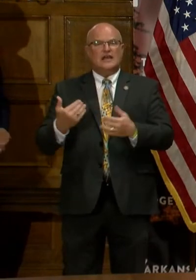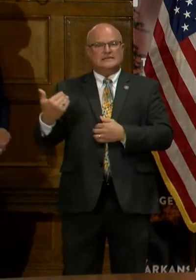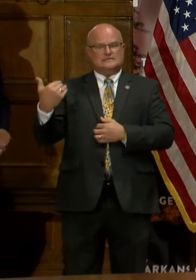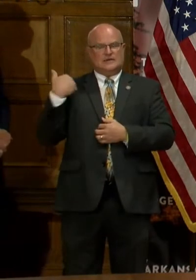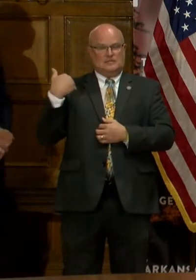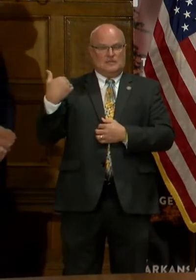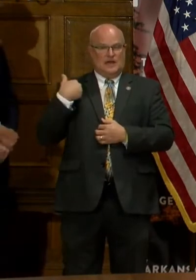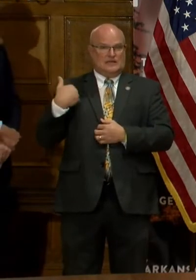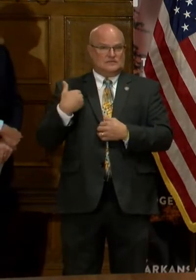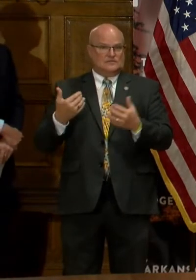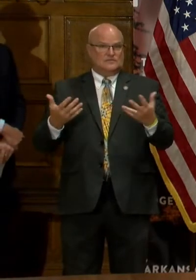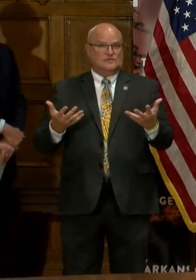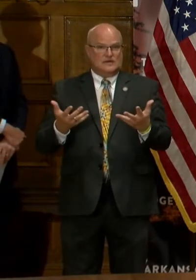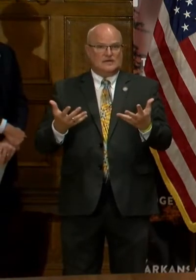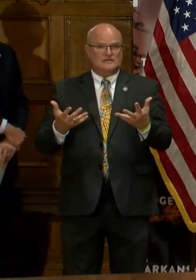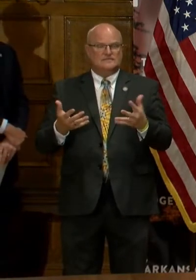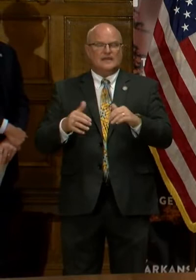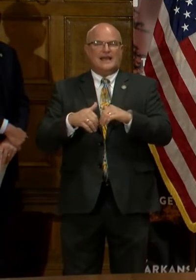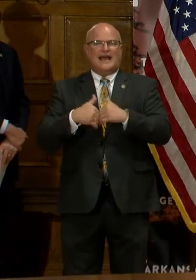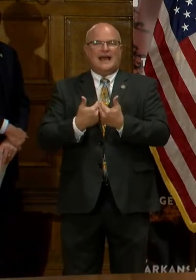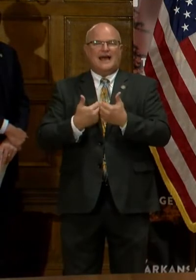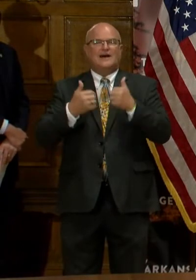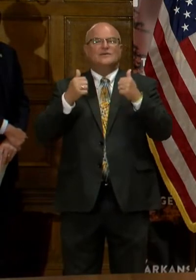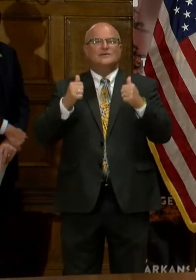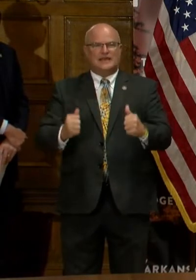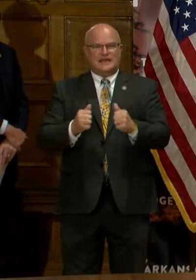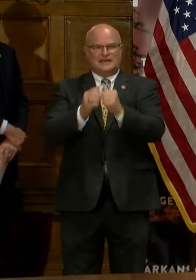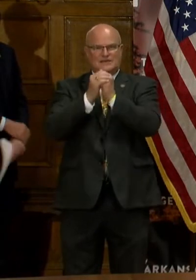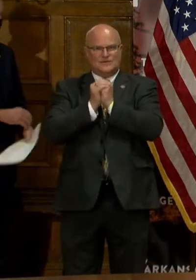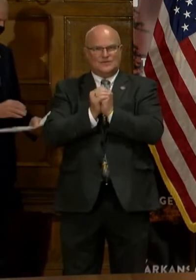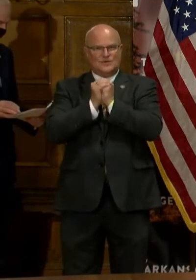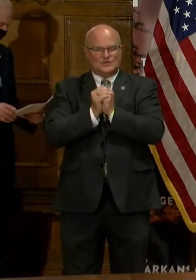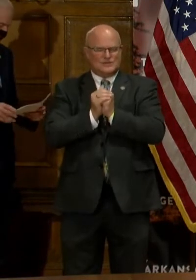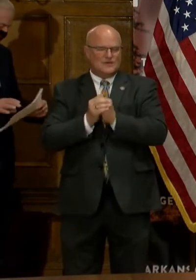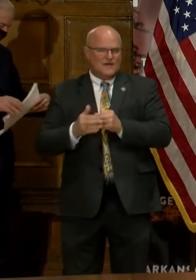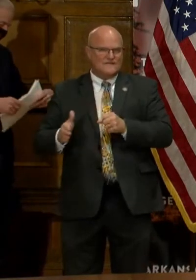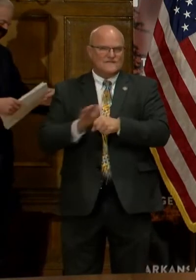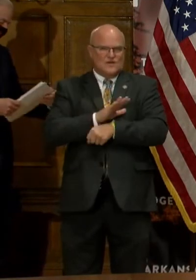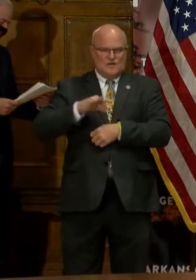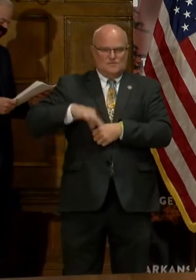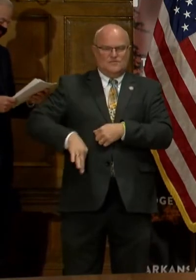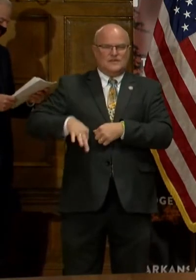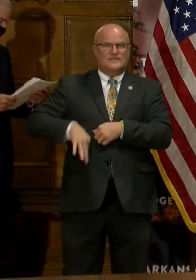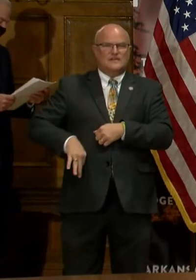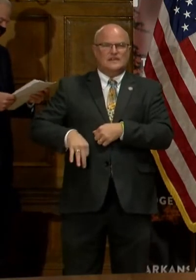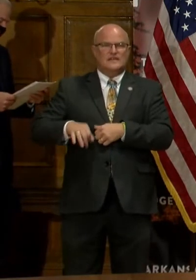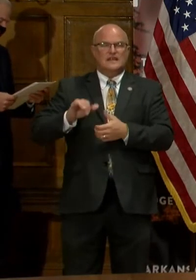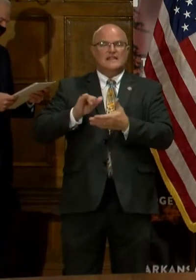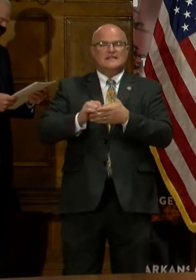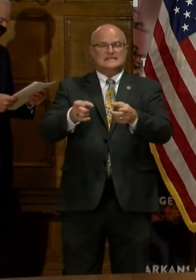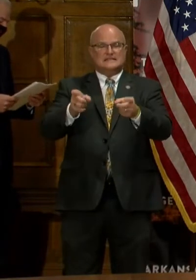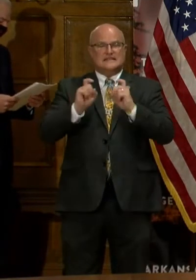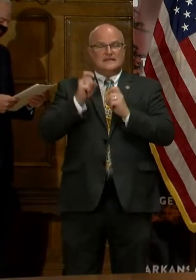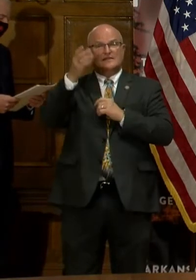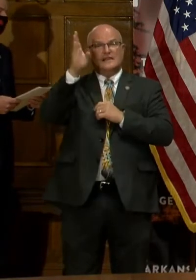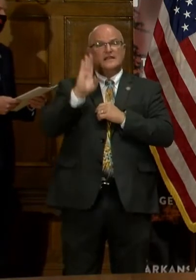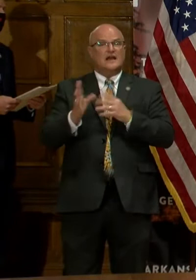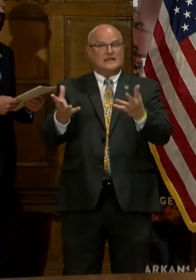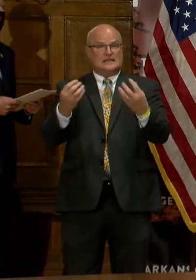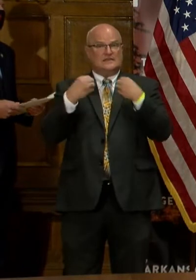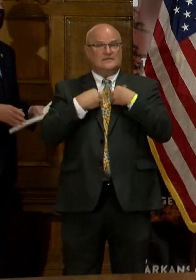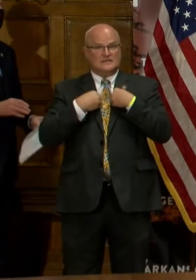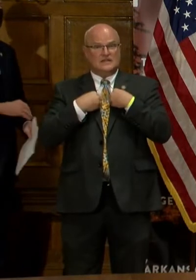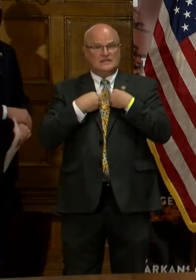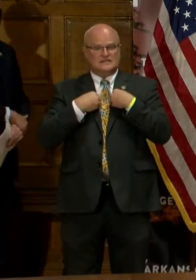reminder to us of the ways that we can worship so that we can fully benefit from this gift that God gives to us, the strength that he